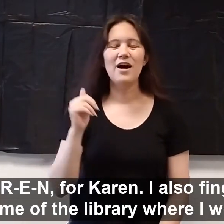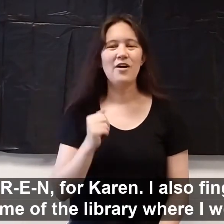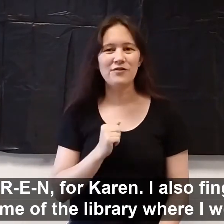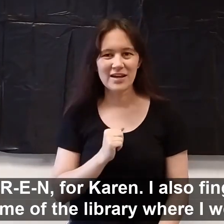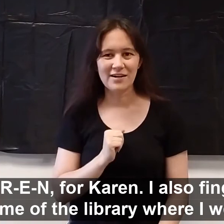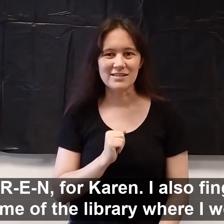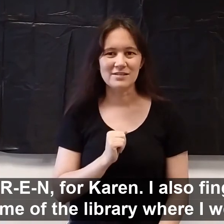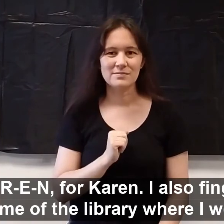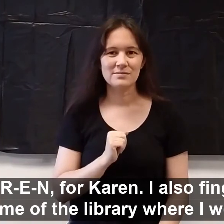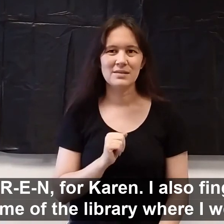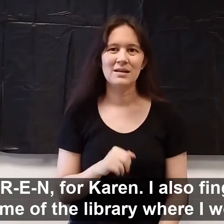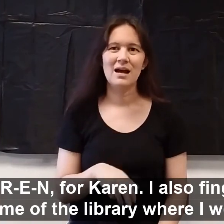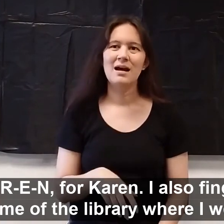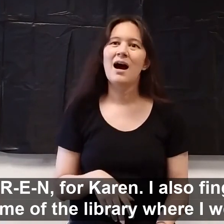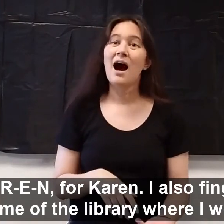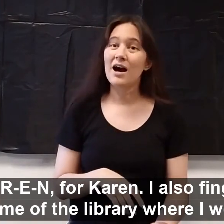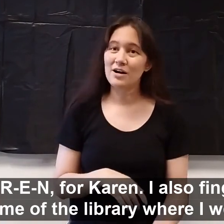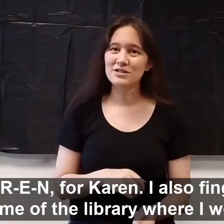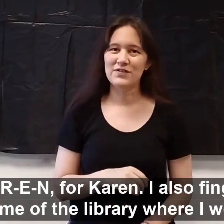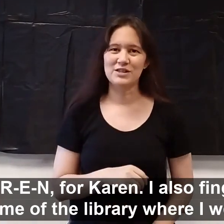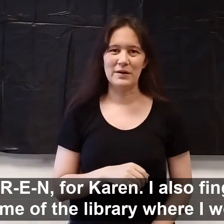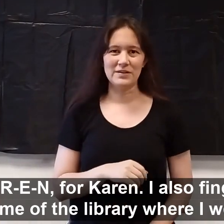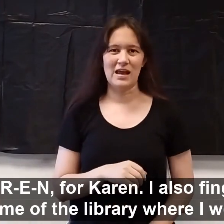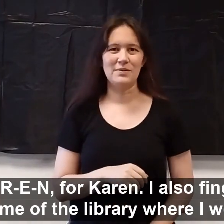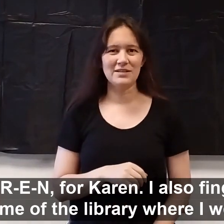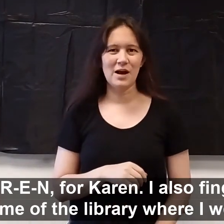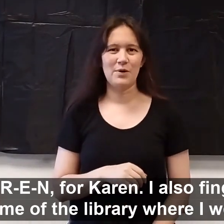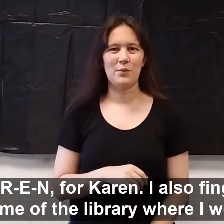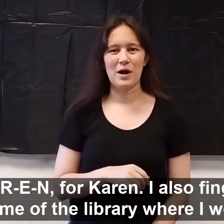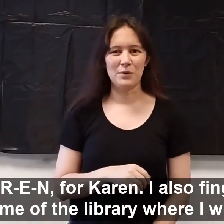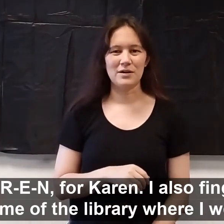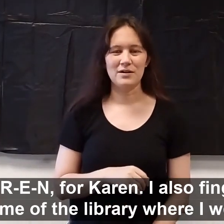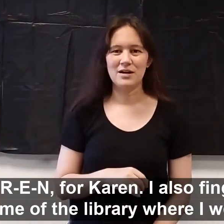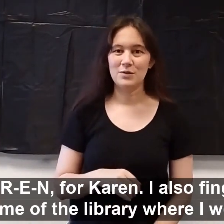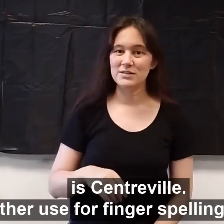for Karen. I also fingerspelled the name of the library where I work, which is